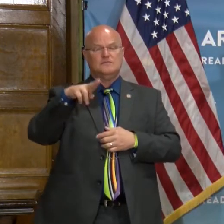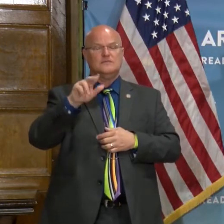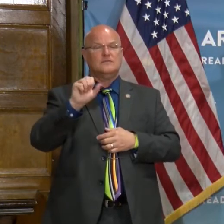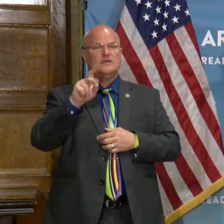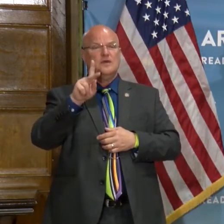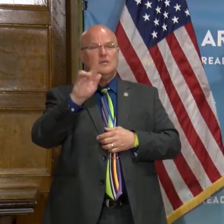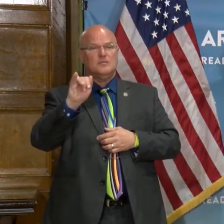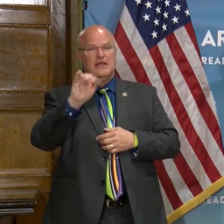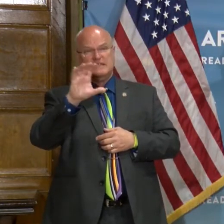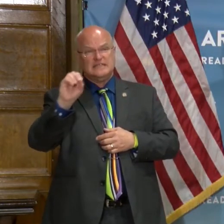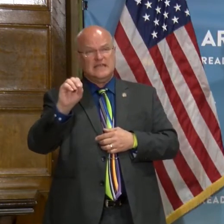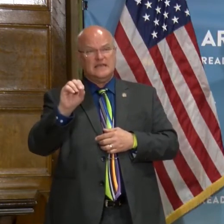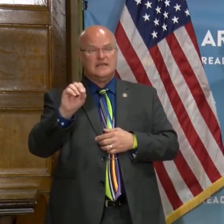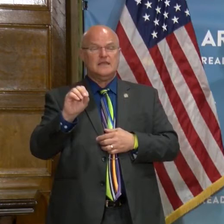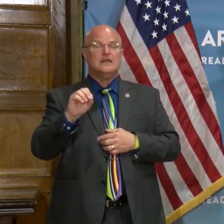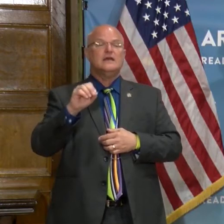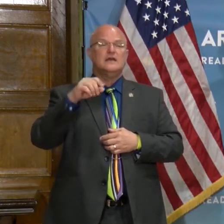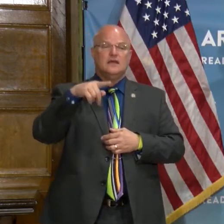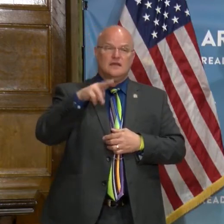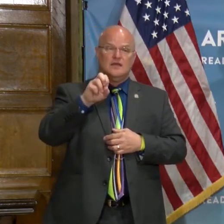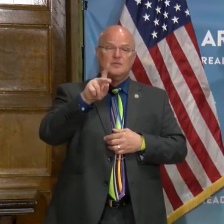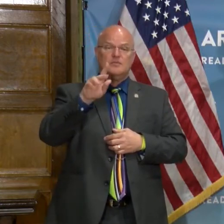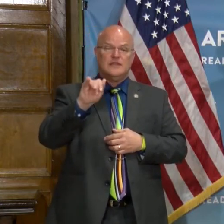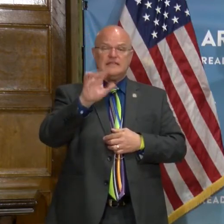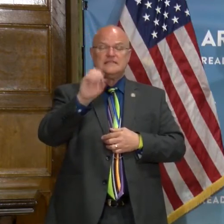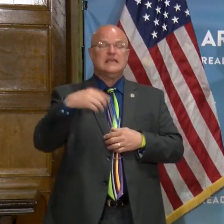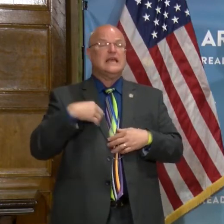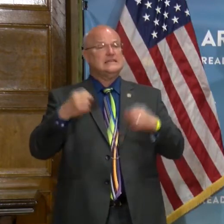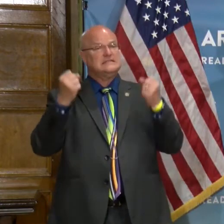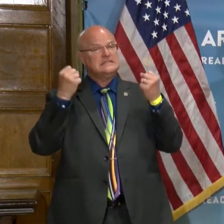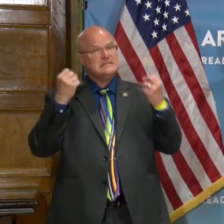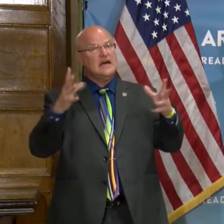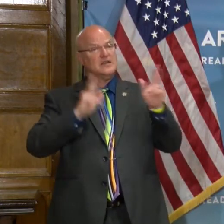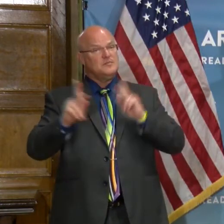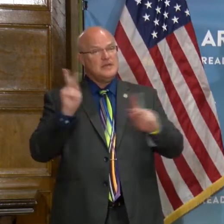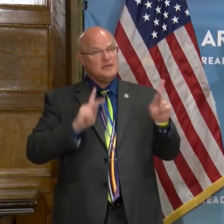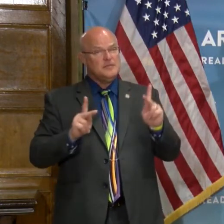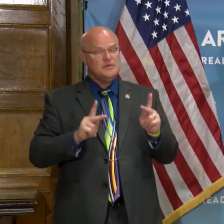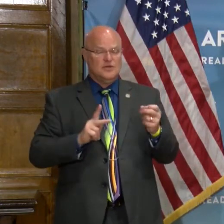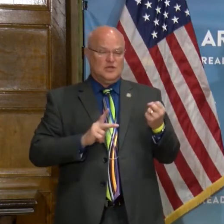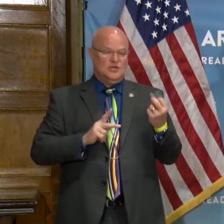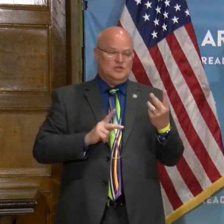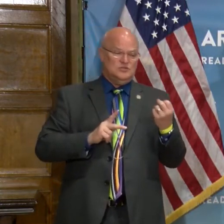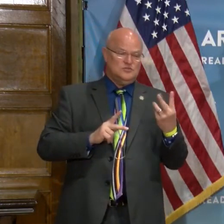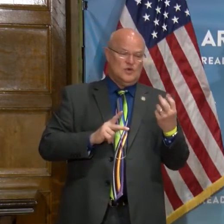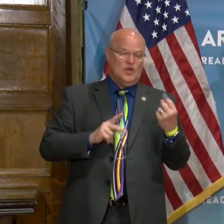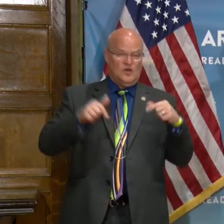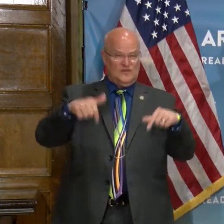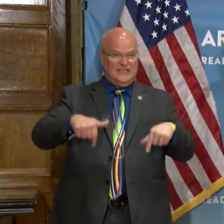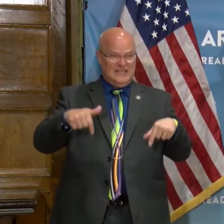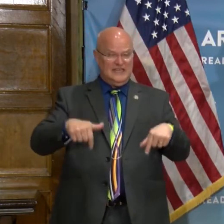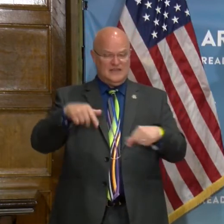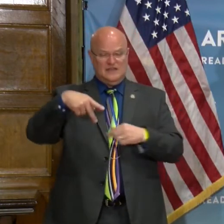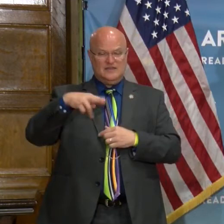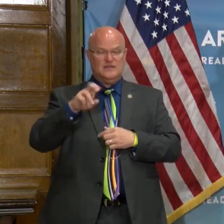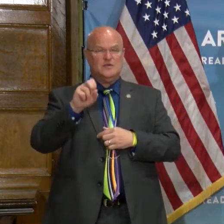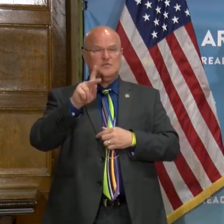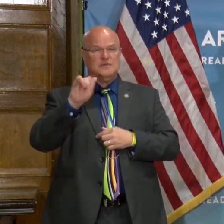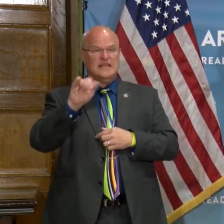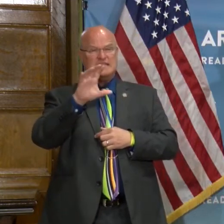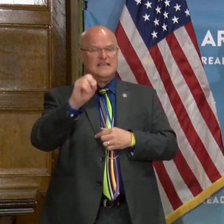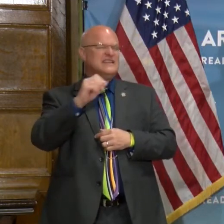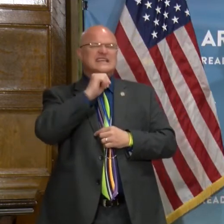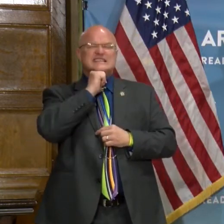Well, Pulaski County has got a lot of people in it, and so 12 cases in Pulaski County is not that much in terms